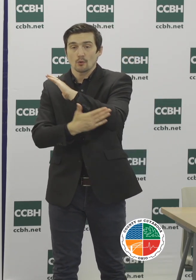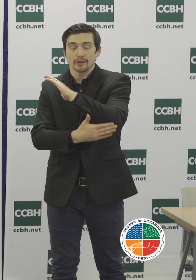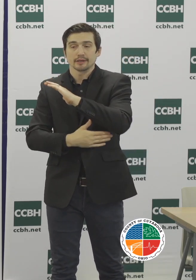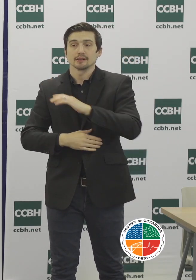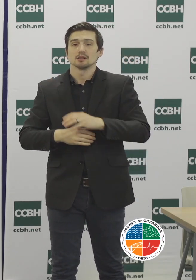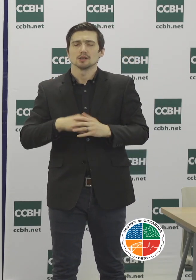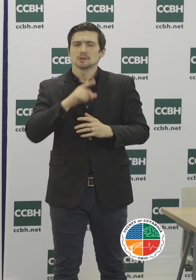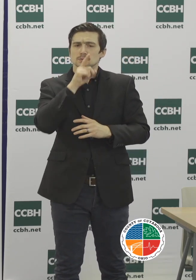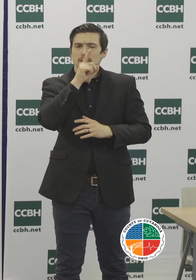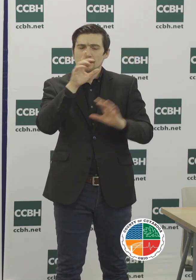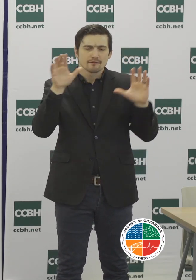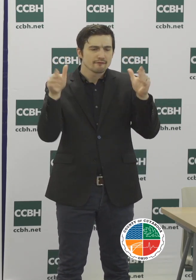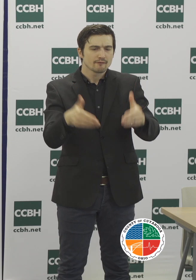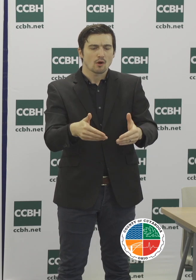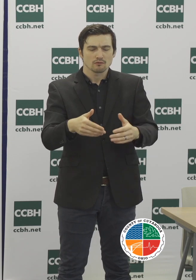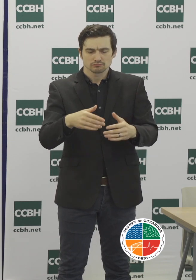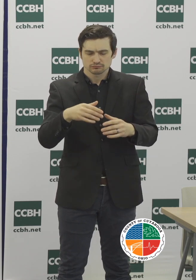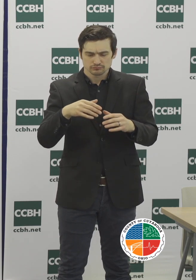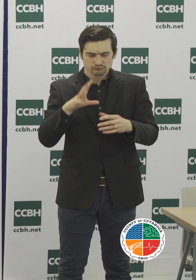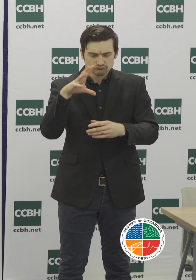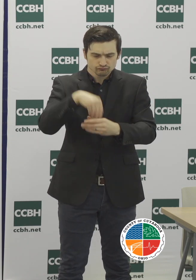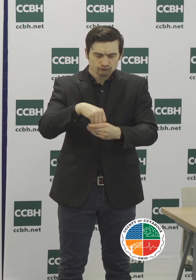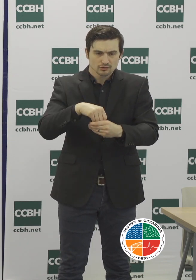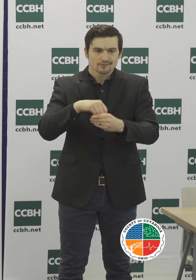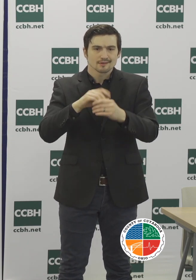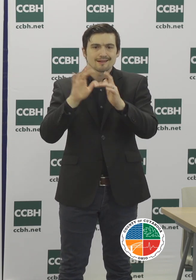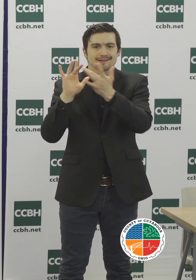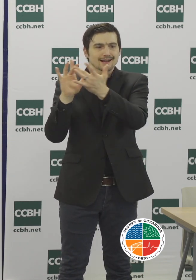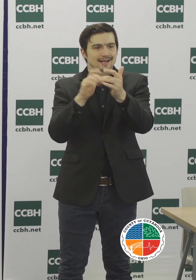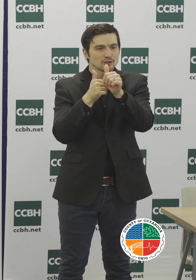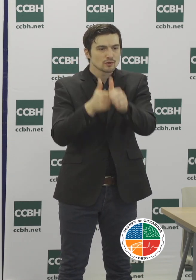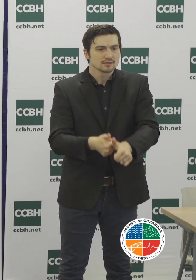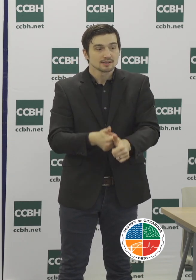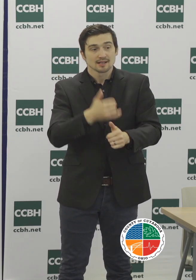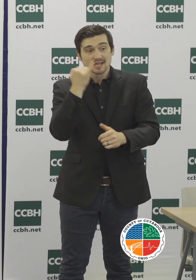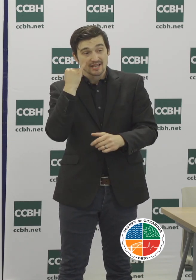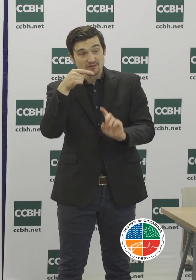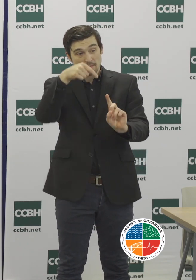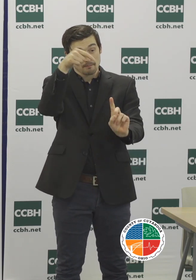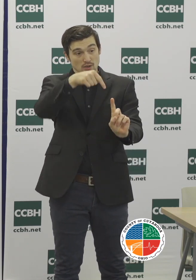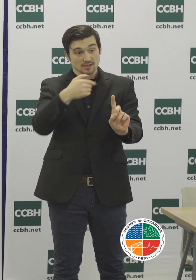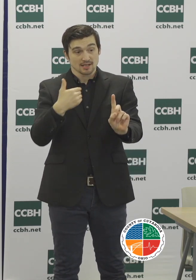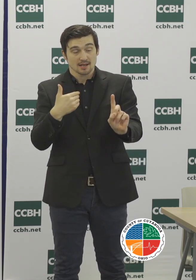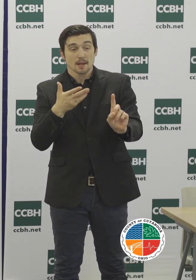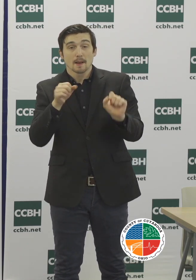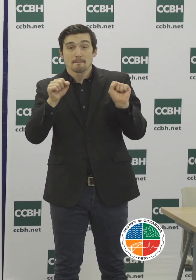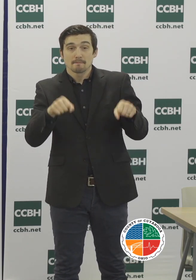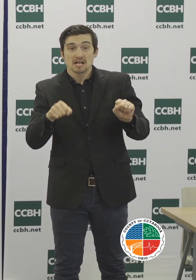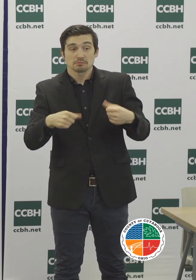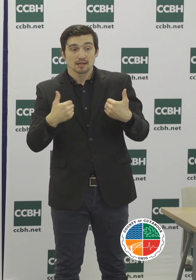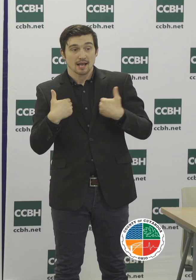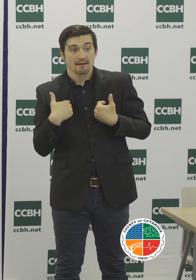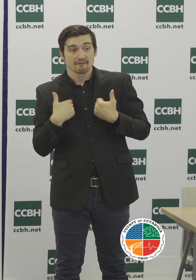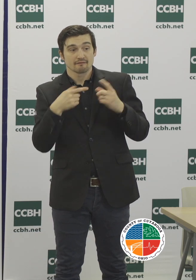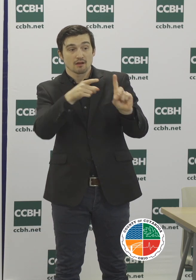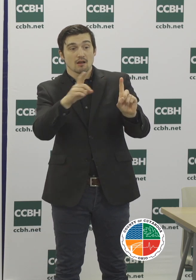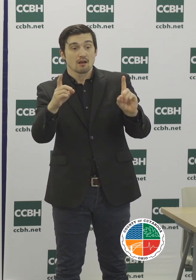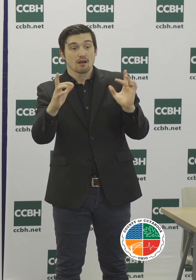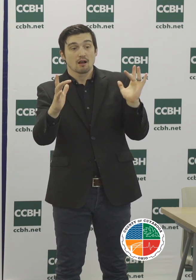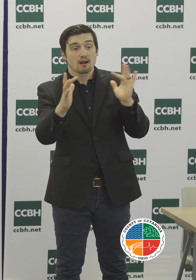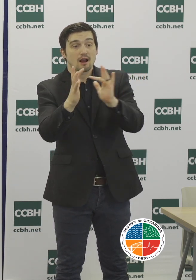are very involved with contact tracing. They call residents that may have come into contact with someone who has